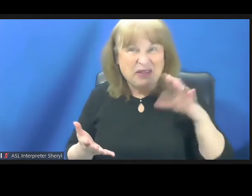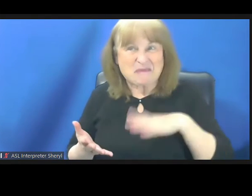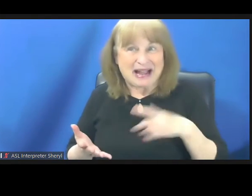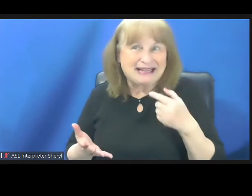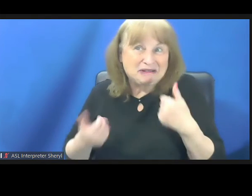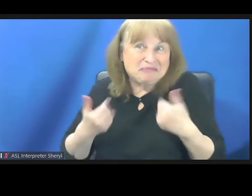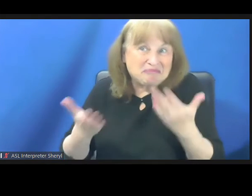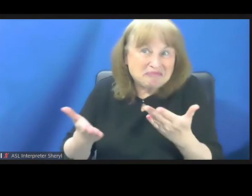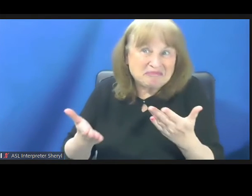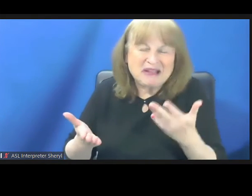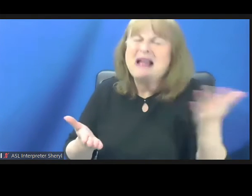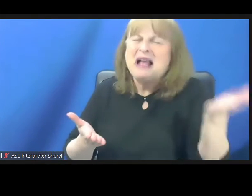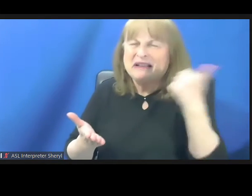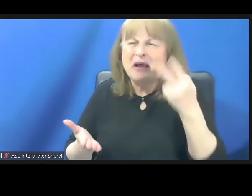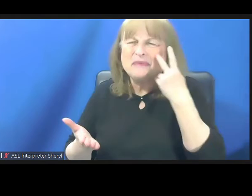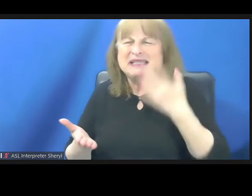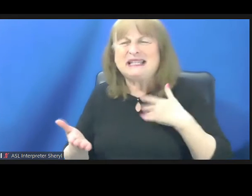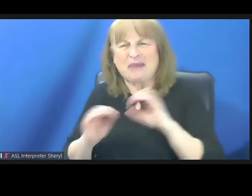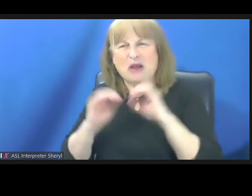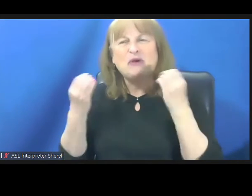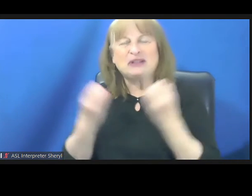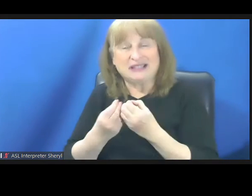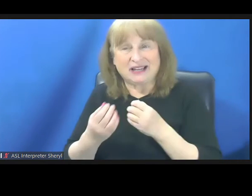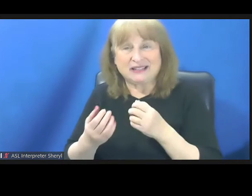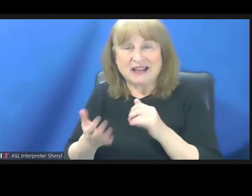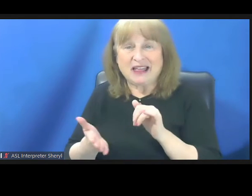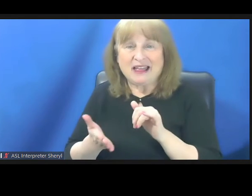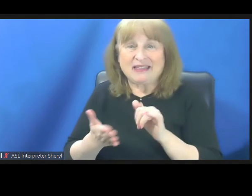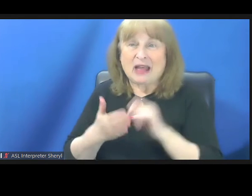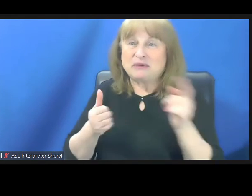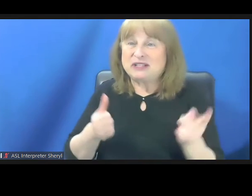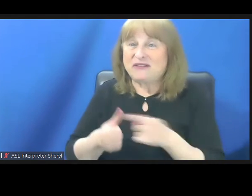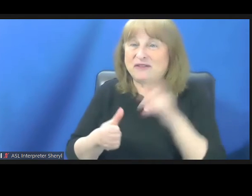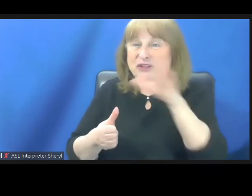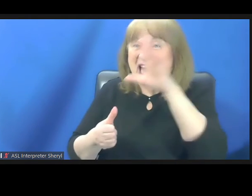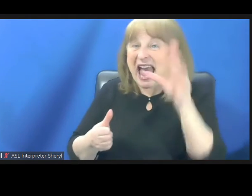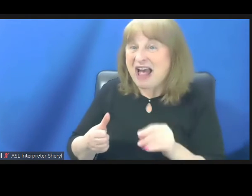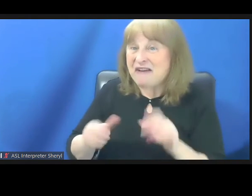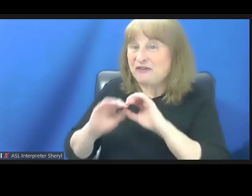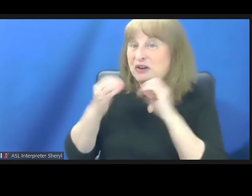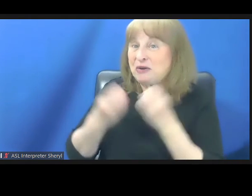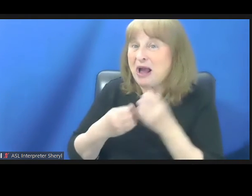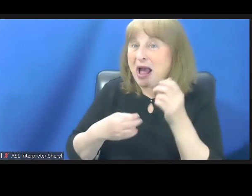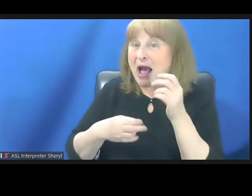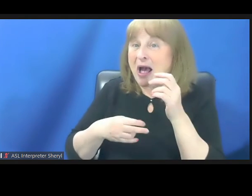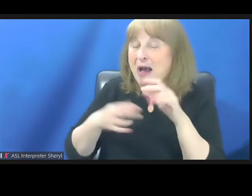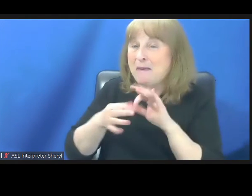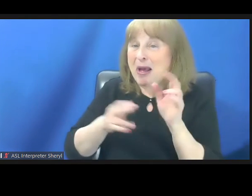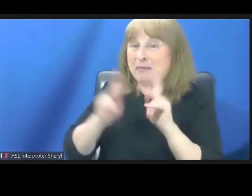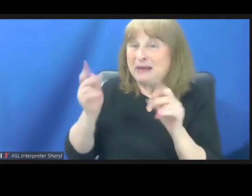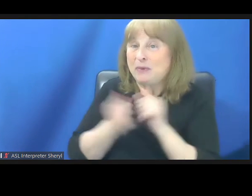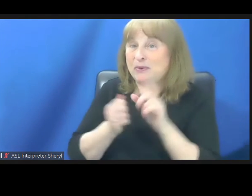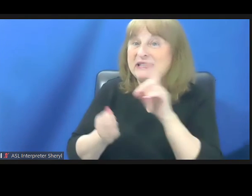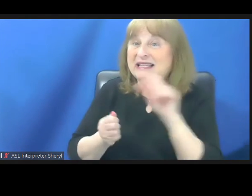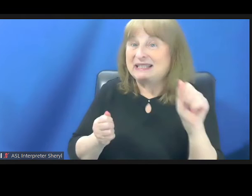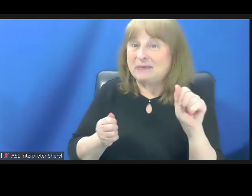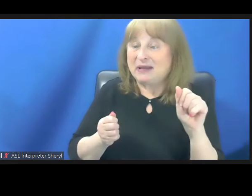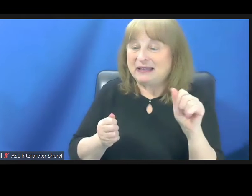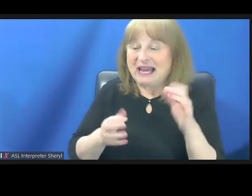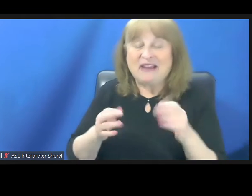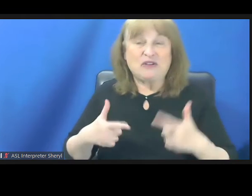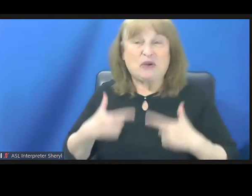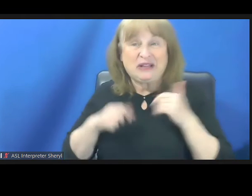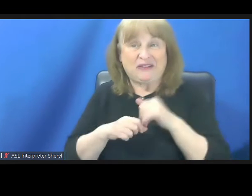But just come and see my organization. It was the first African organization about the disabled. If you lived